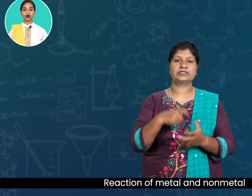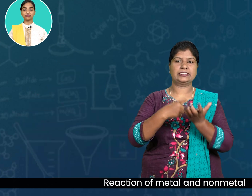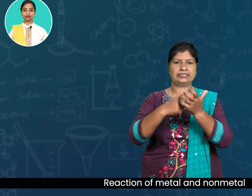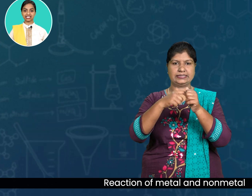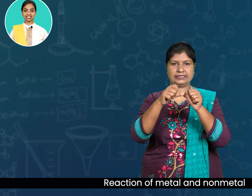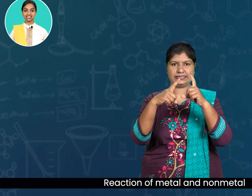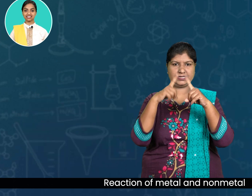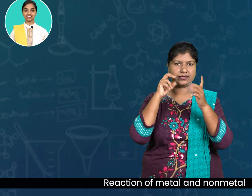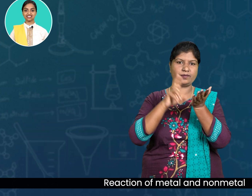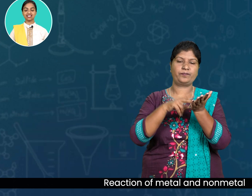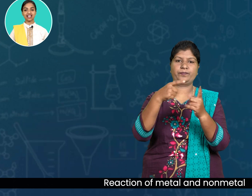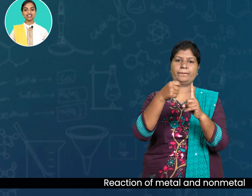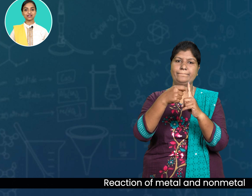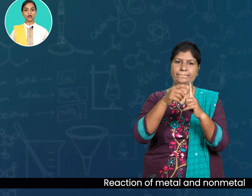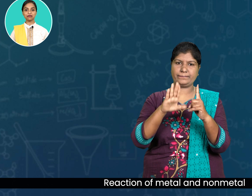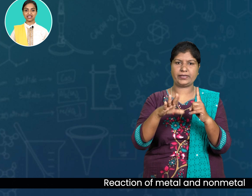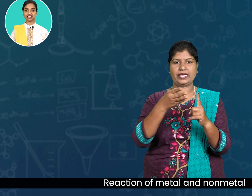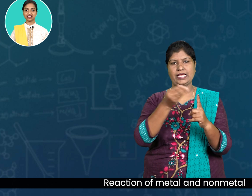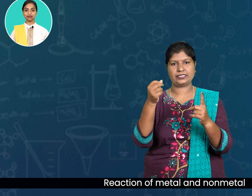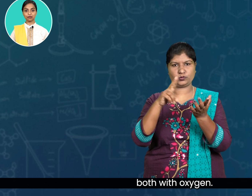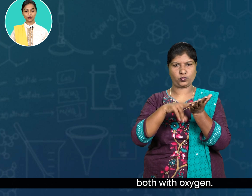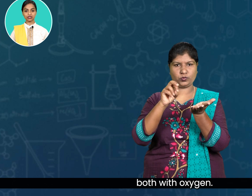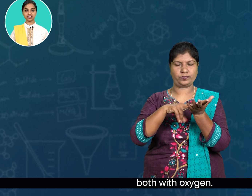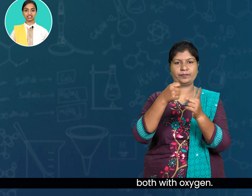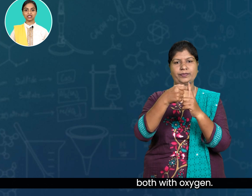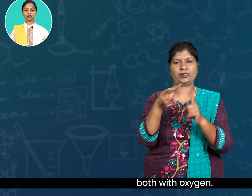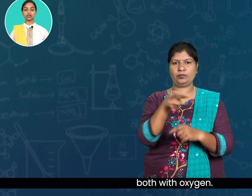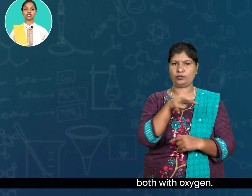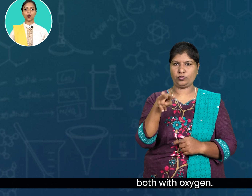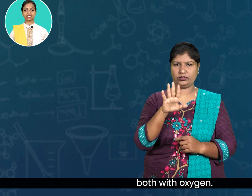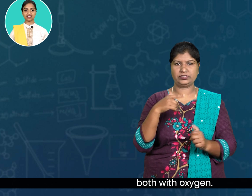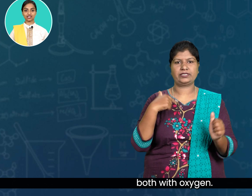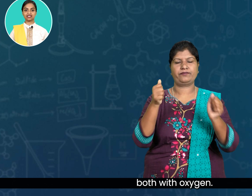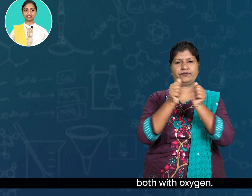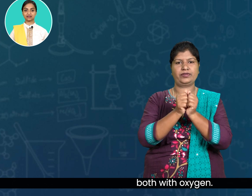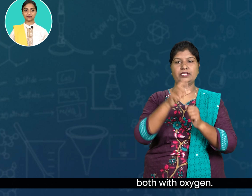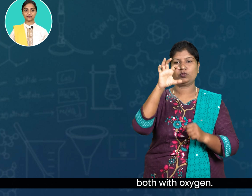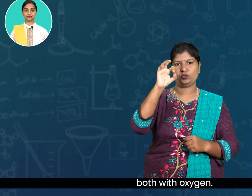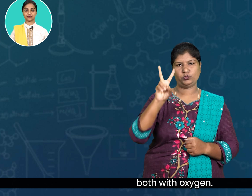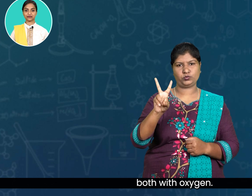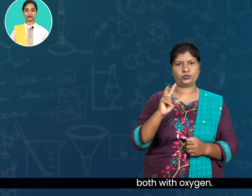Reaction of metal and non-metal both with oxygen.